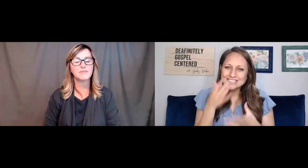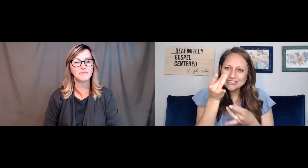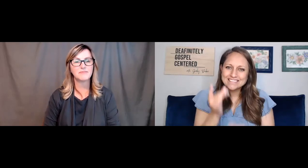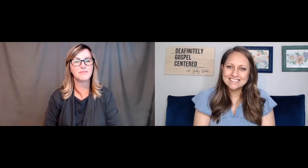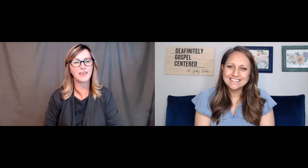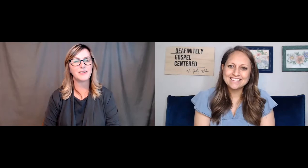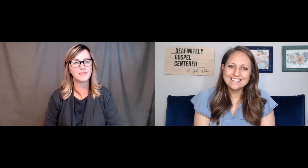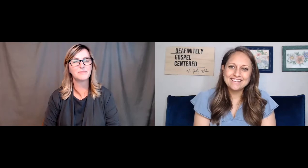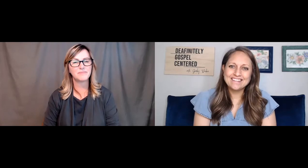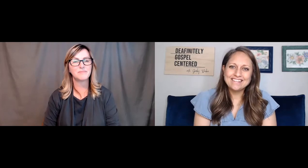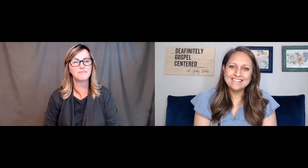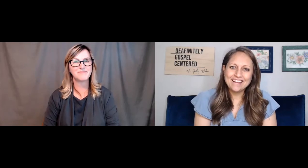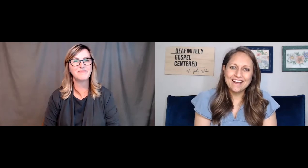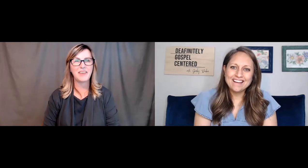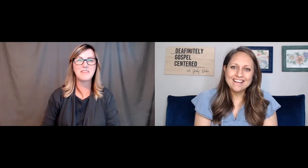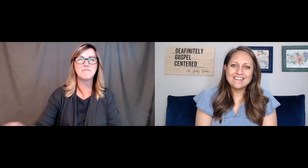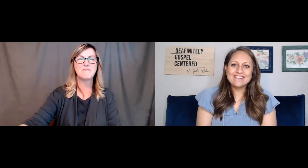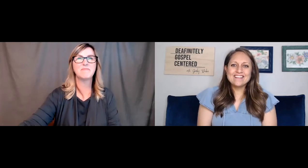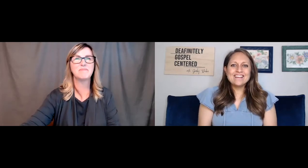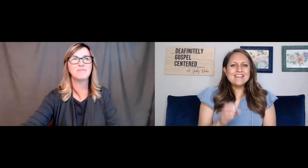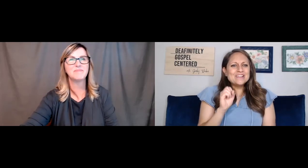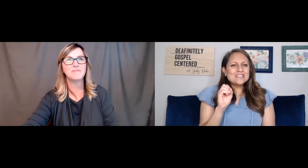does that look like in your life?